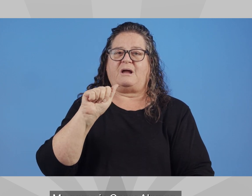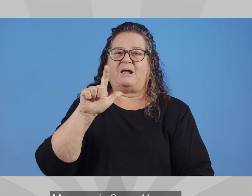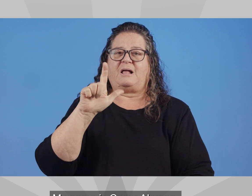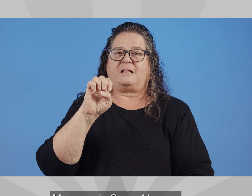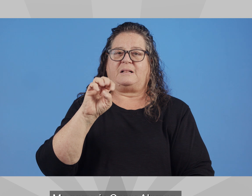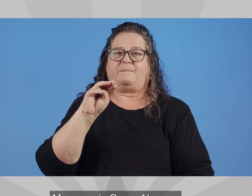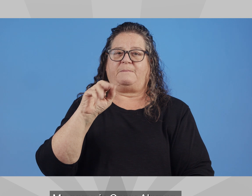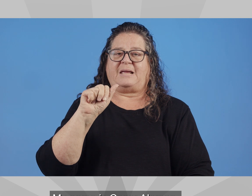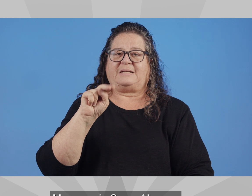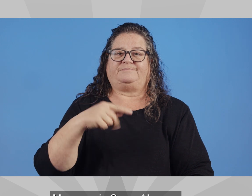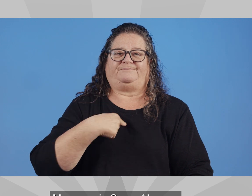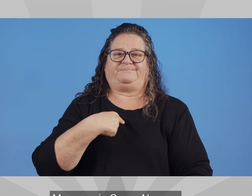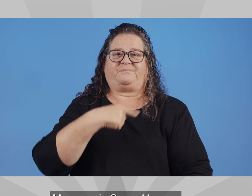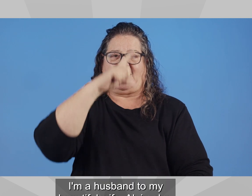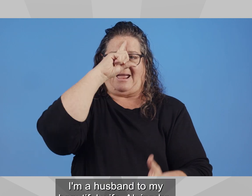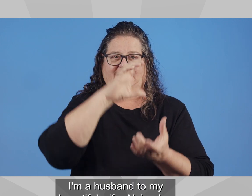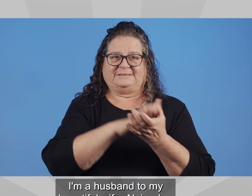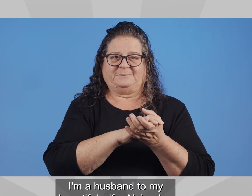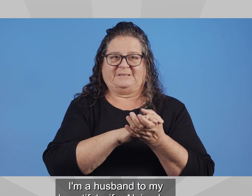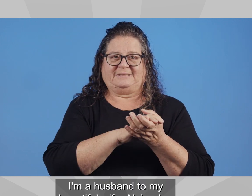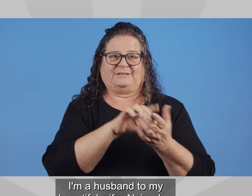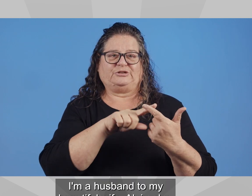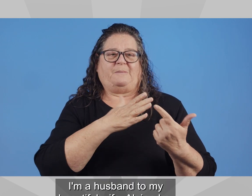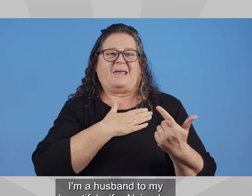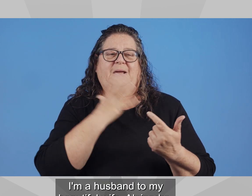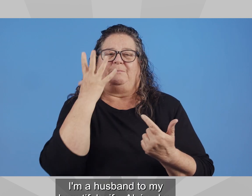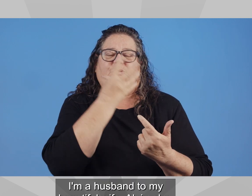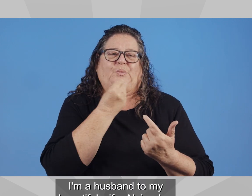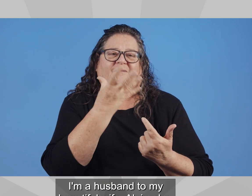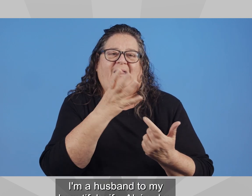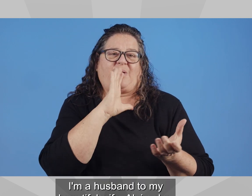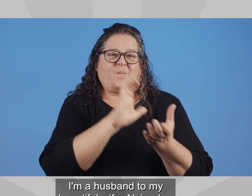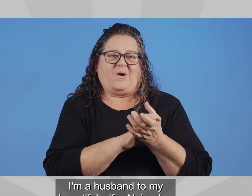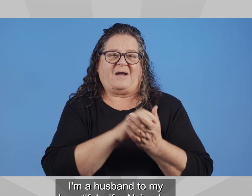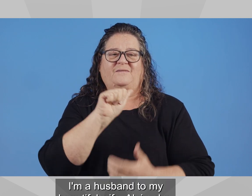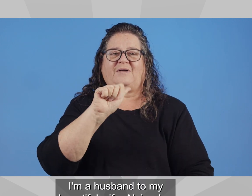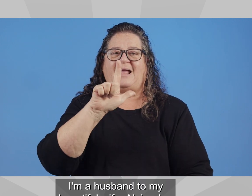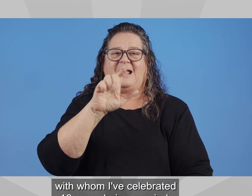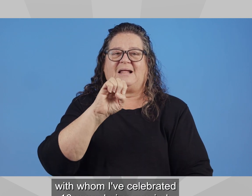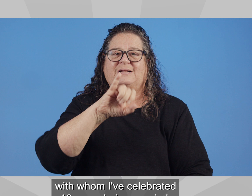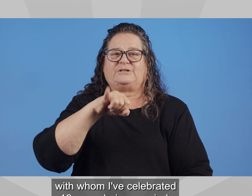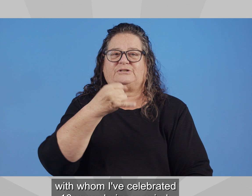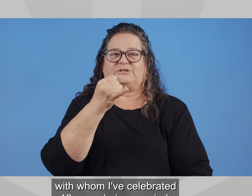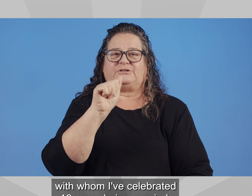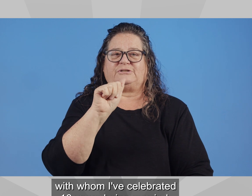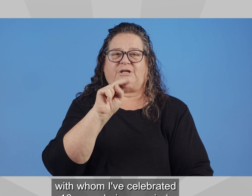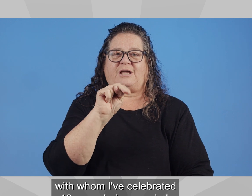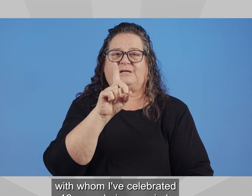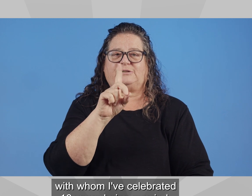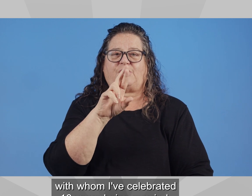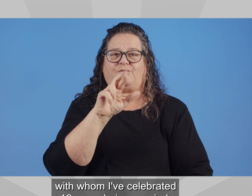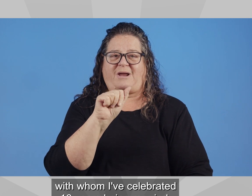My name is Cesar Aleman. I am a husband to my beautiful wife, Alejandra, with whom I've